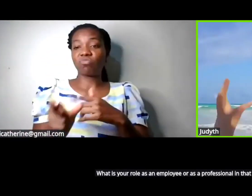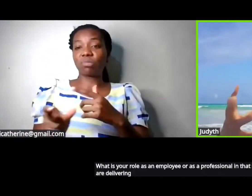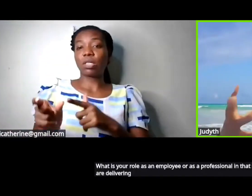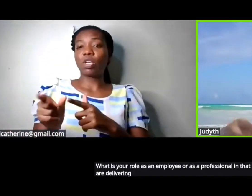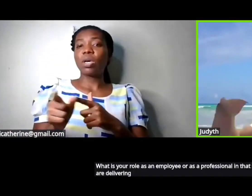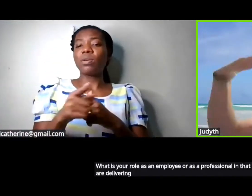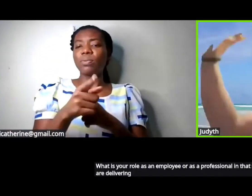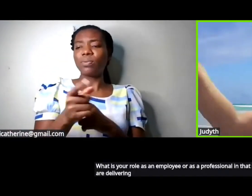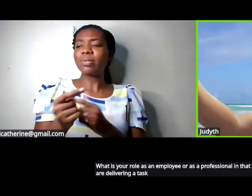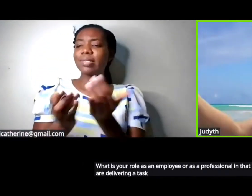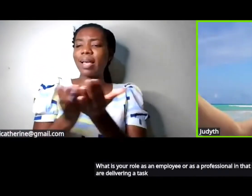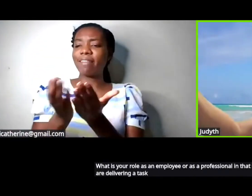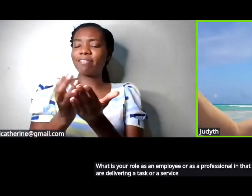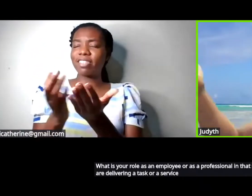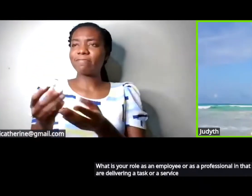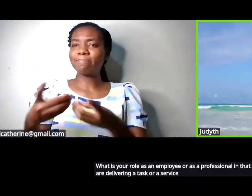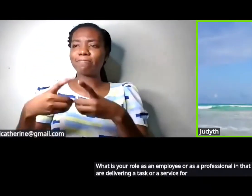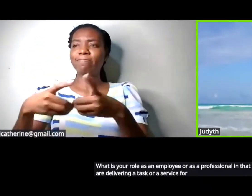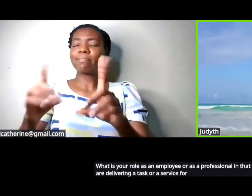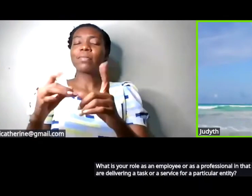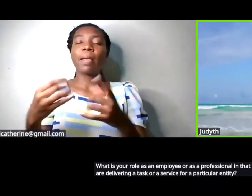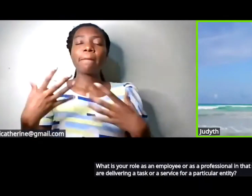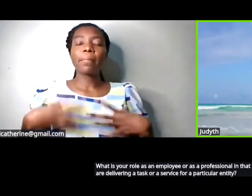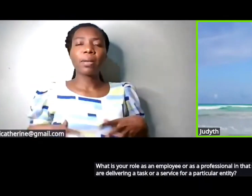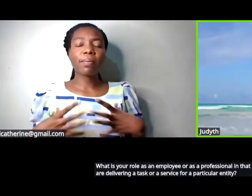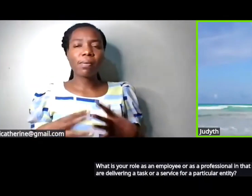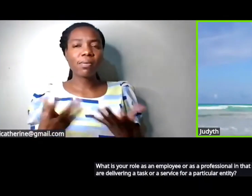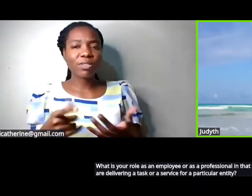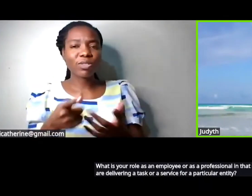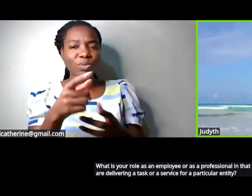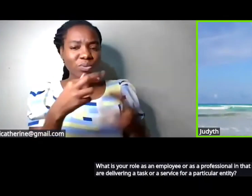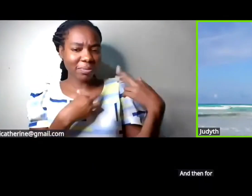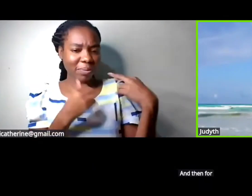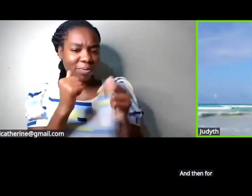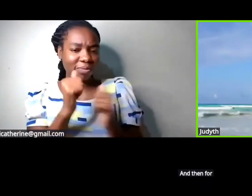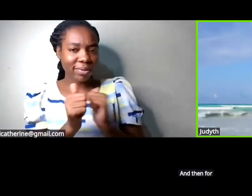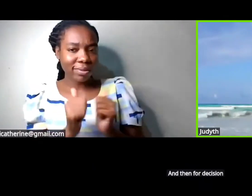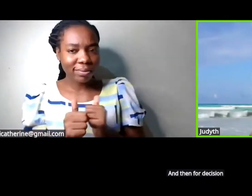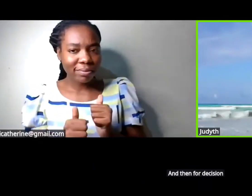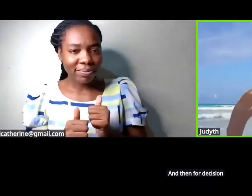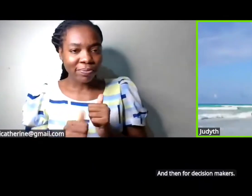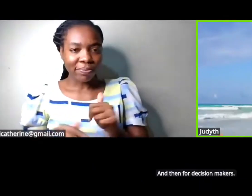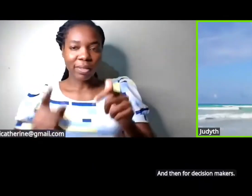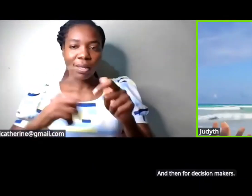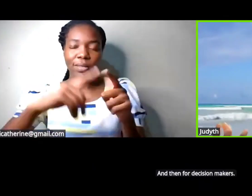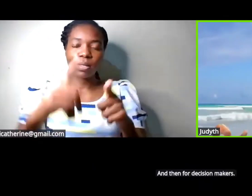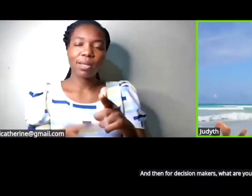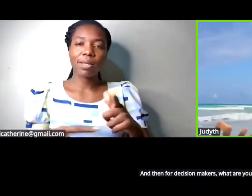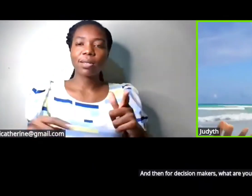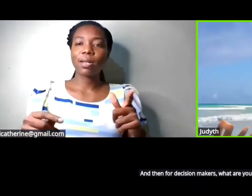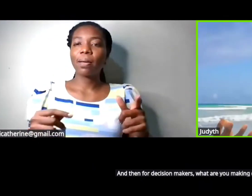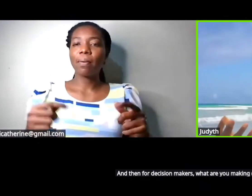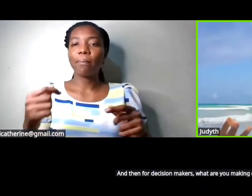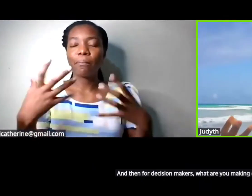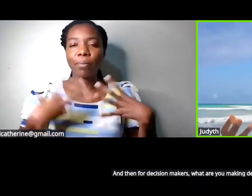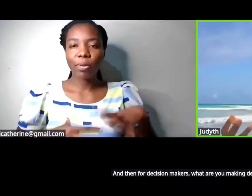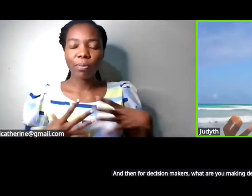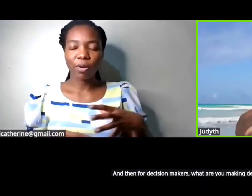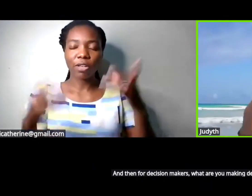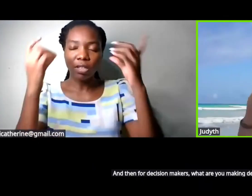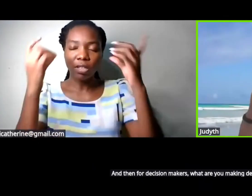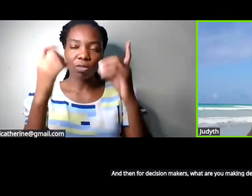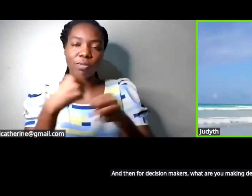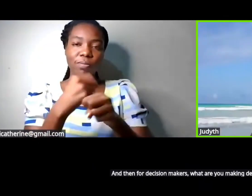or a service for a particular entity? And then for decision makers, what are you making decisions on? Are